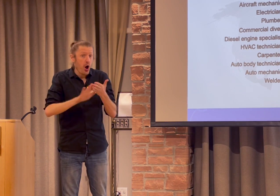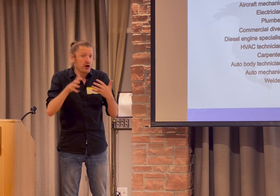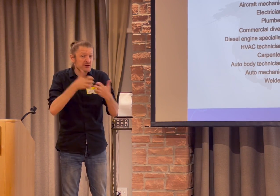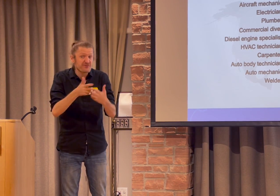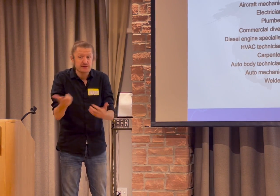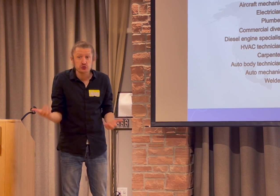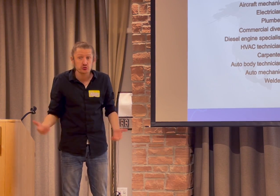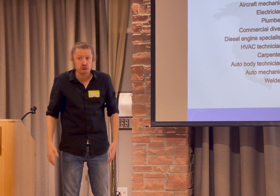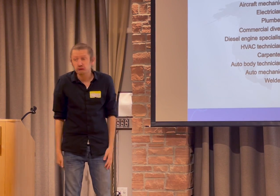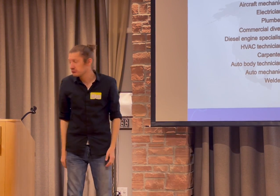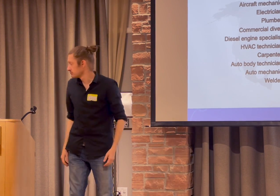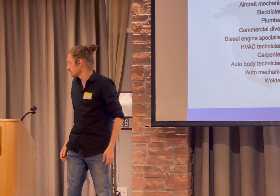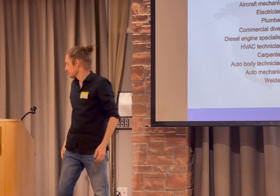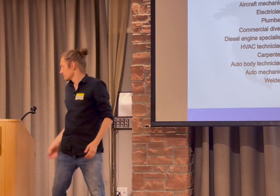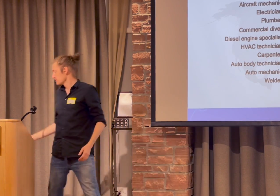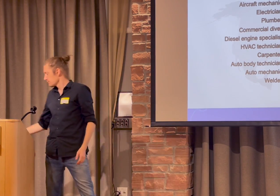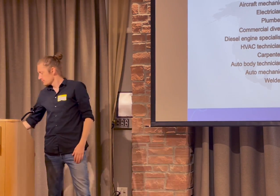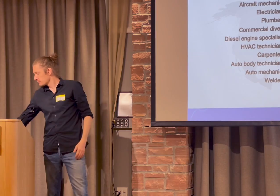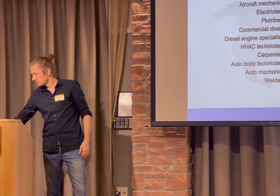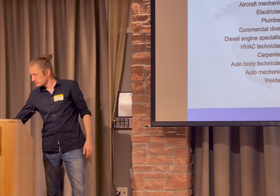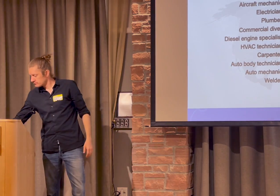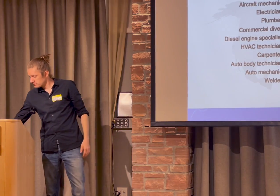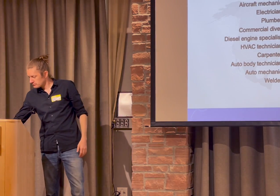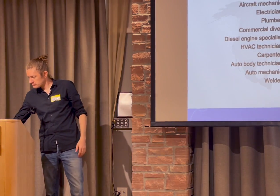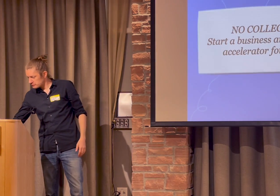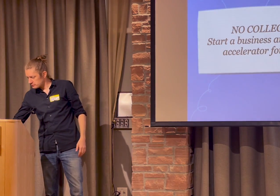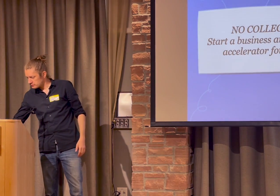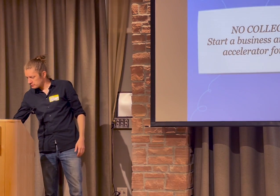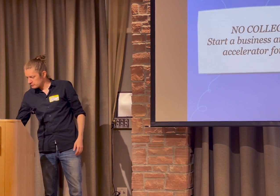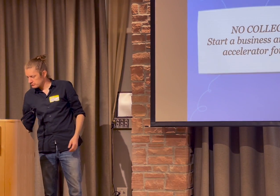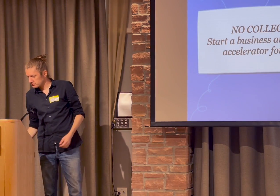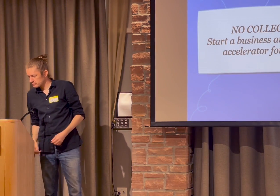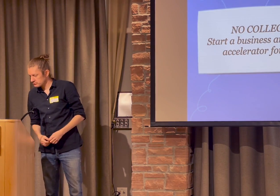not a bad option if you don't feel like college fits you.